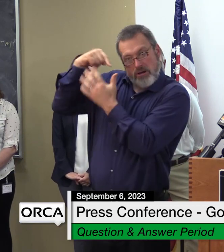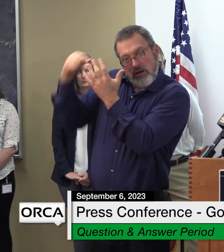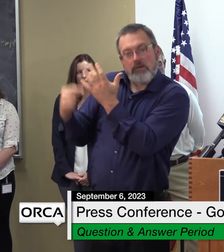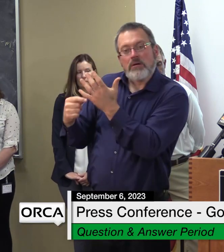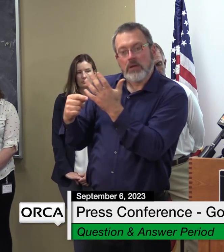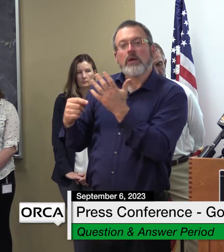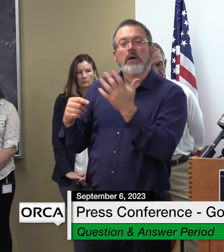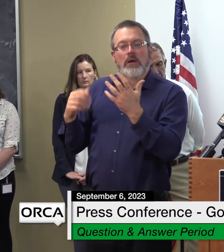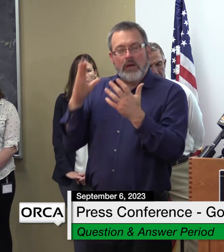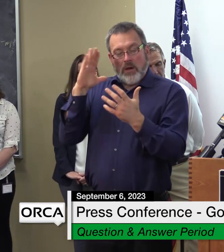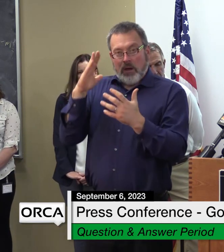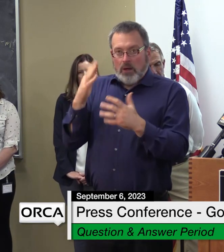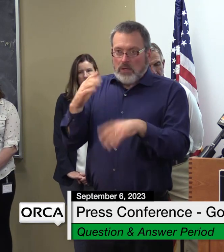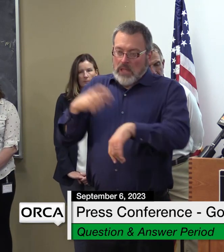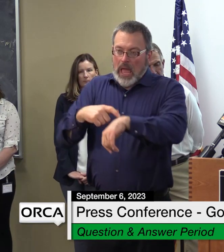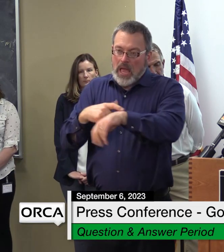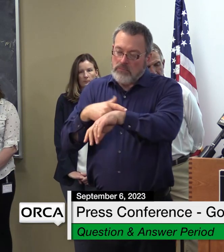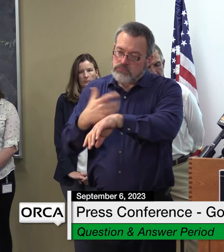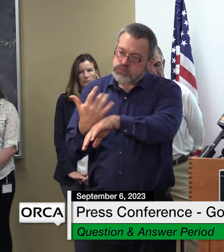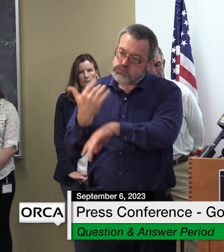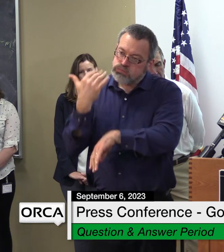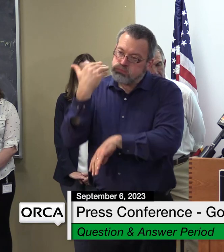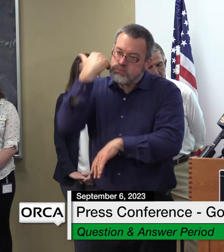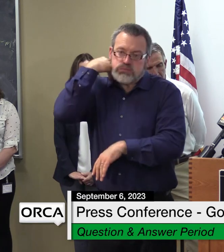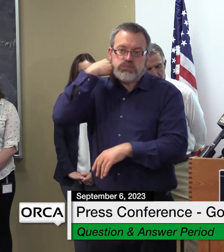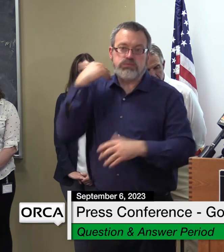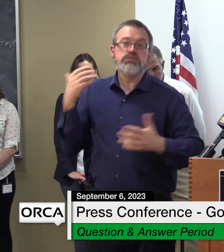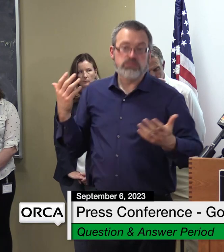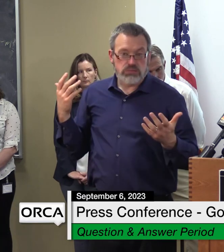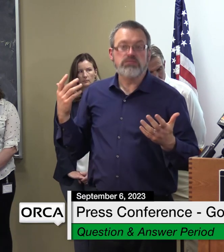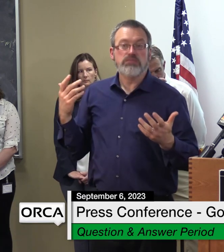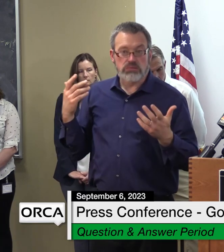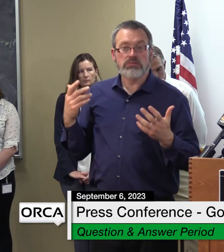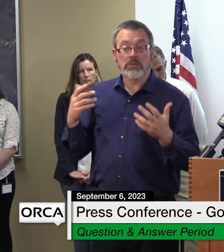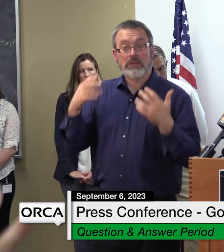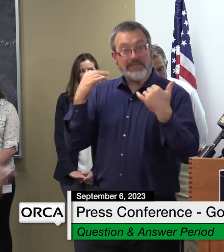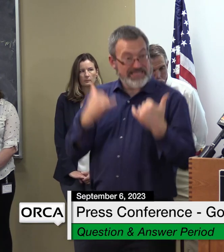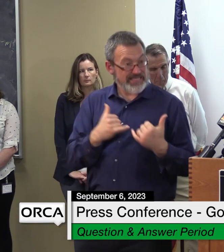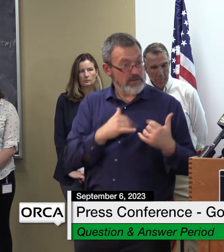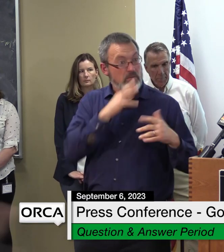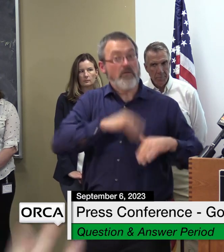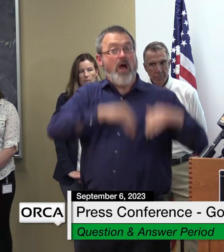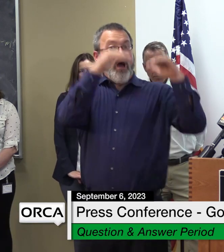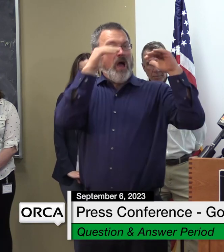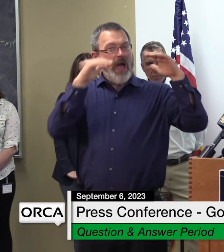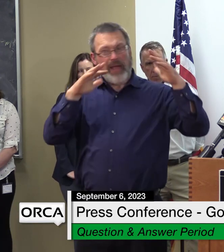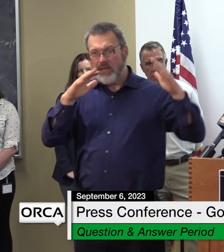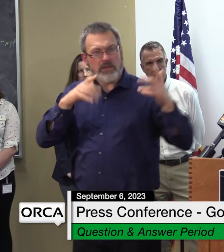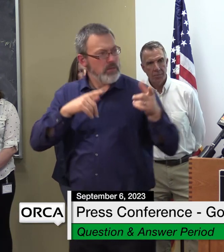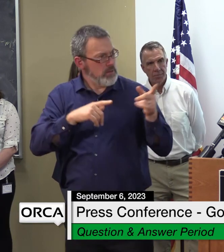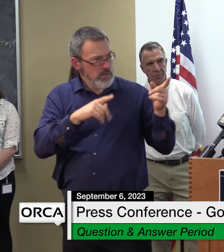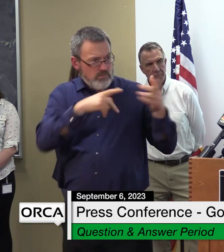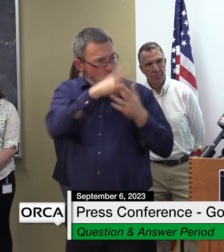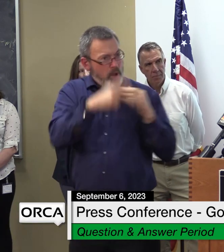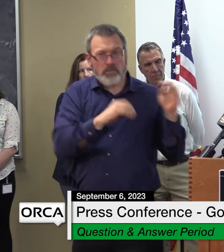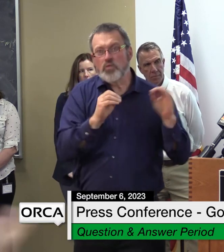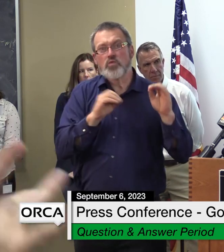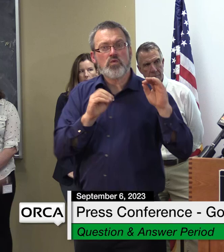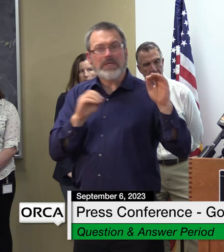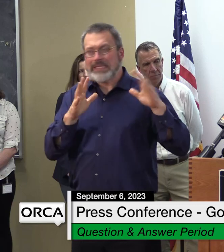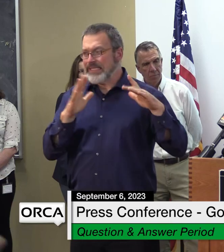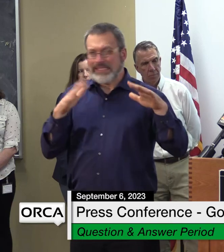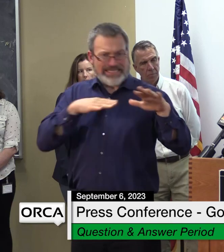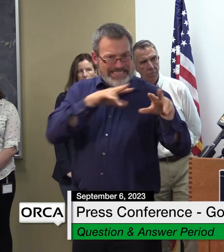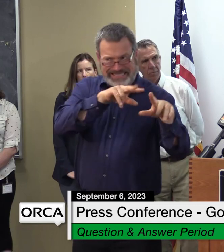takes. Early on during this disaster, we reached out to a number of states that have disaster unemployment programs and to see